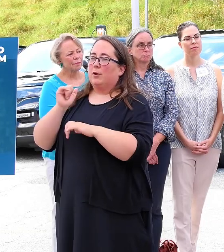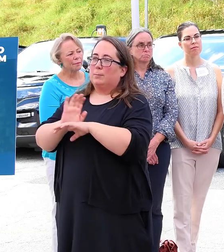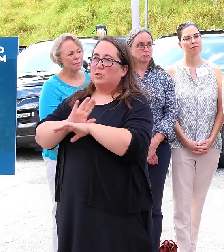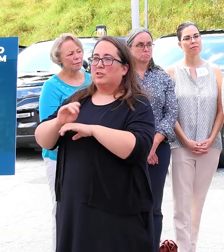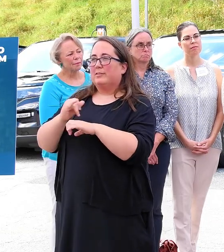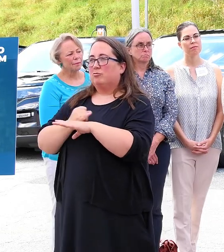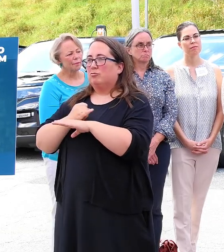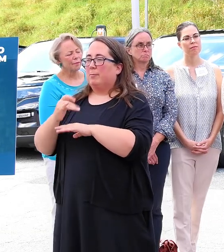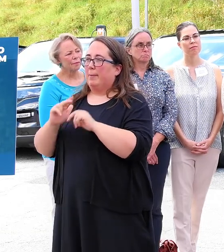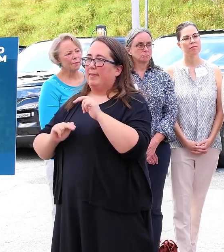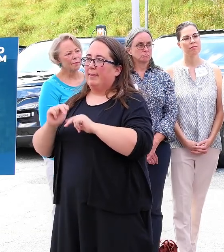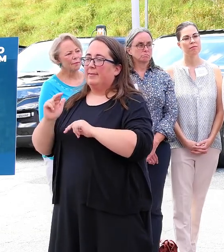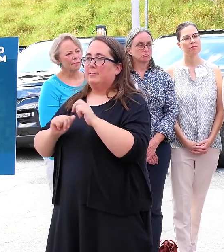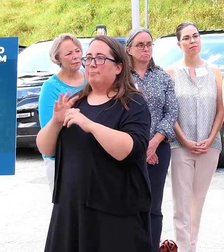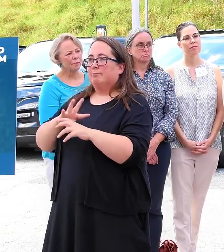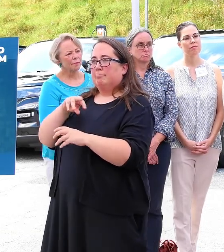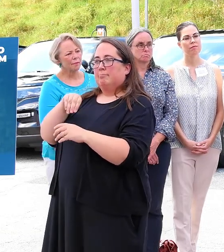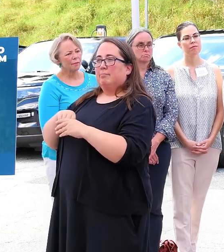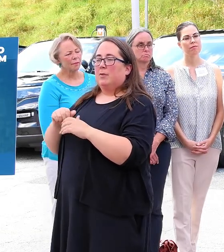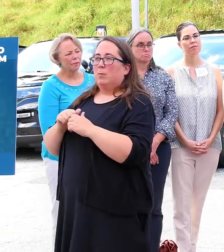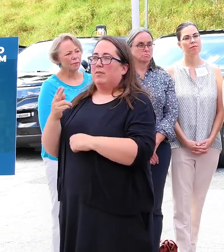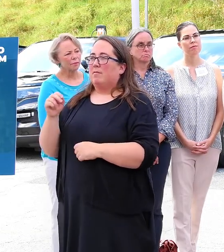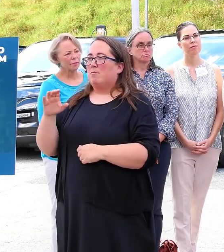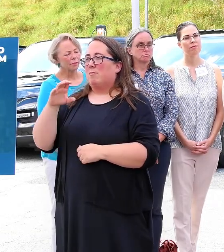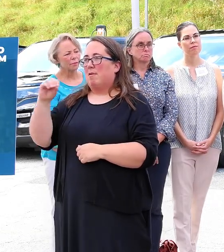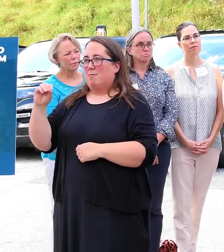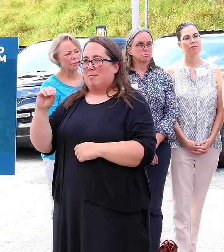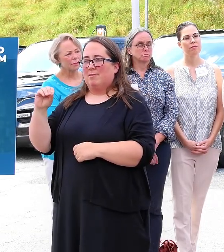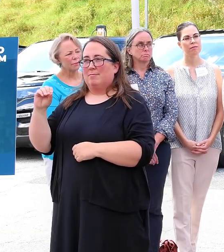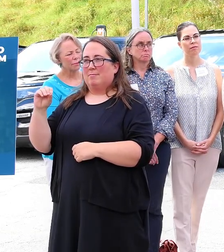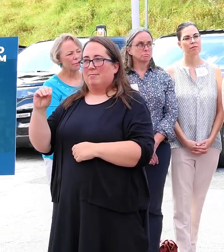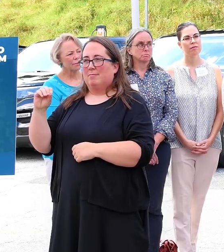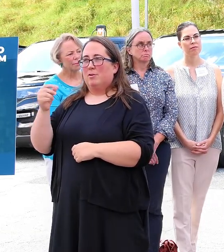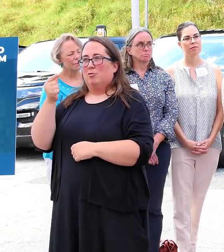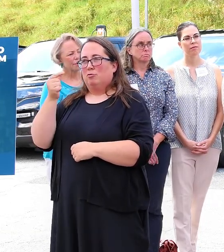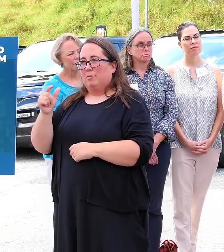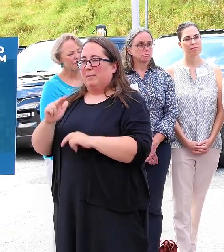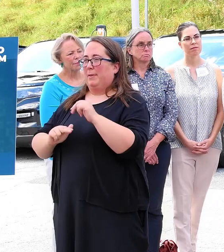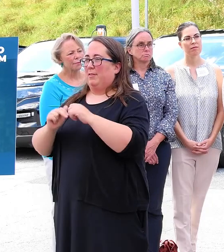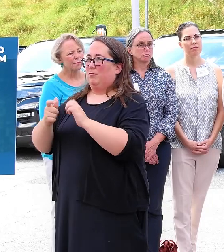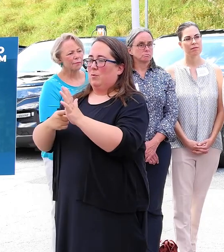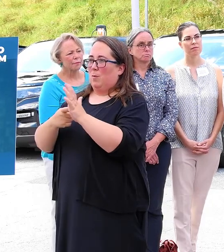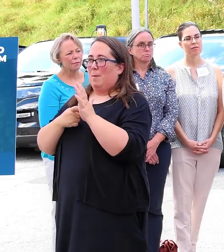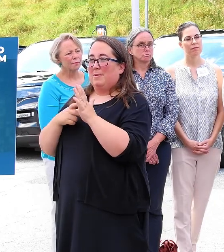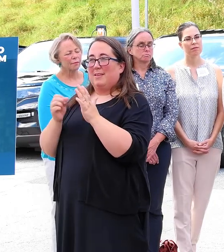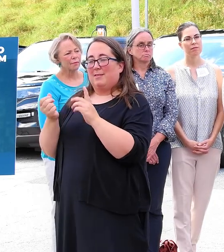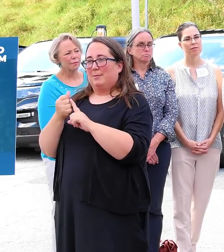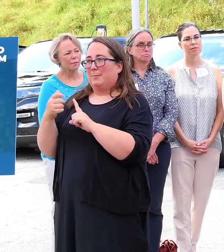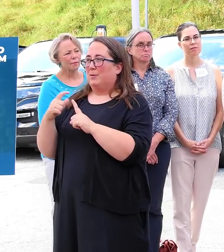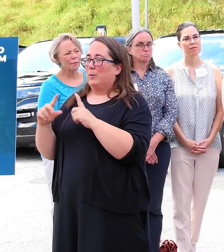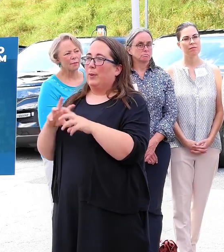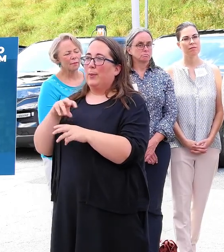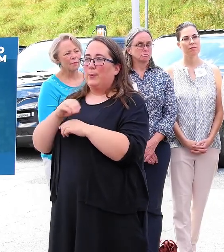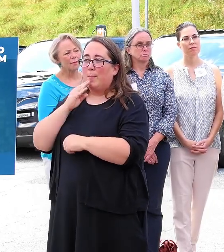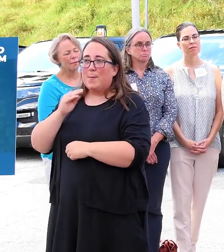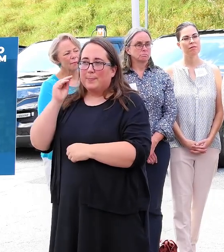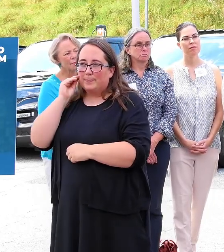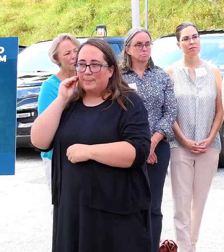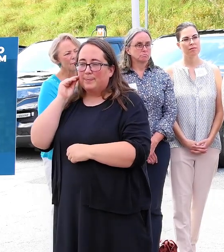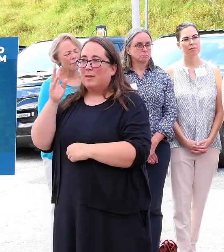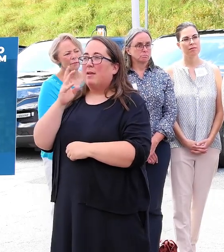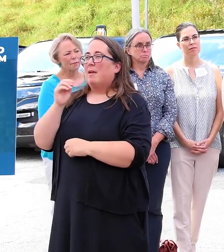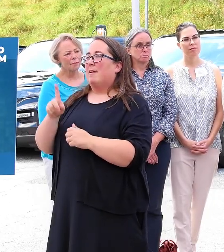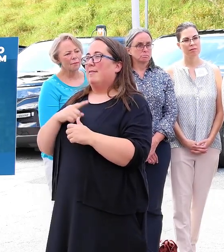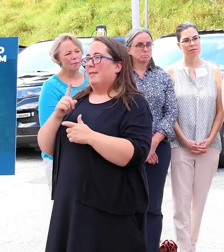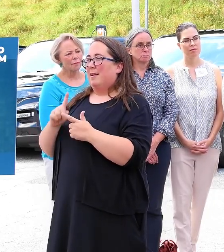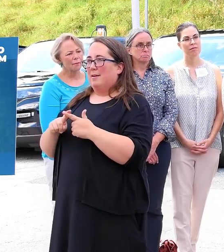and industrial buildings and incorporated into Howard County's own green building requirements and has been expanded to include homes and